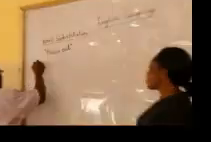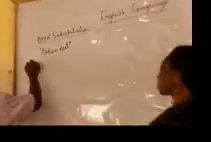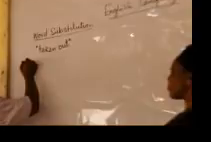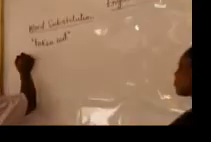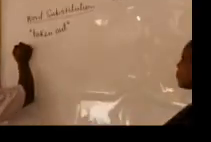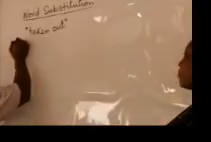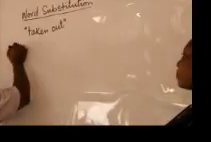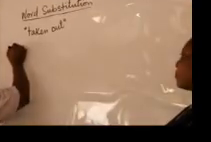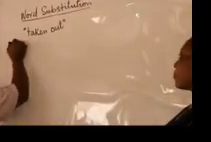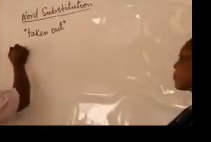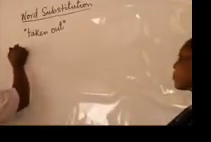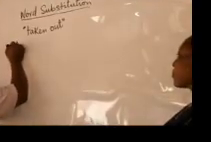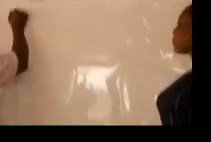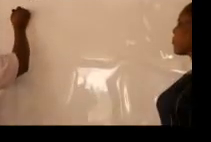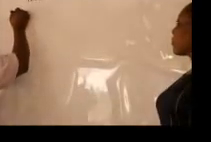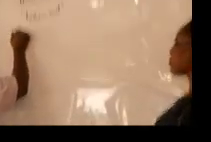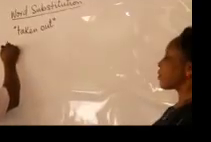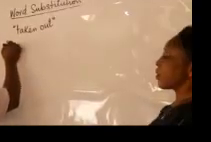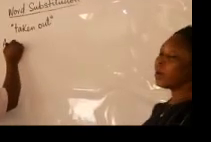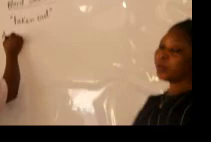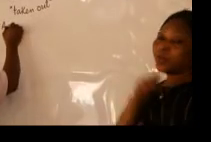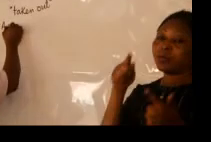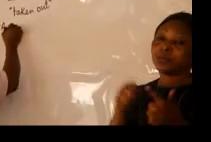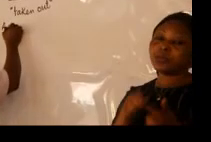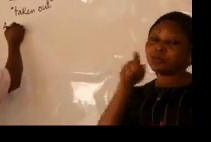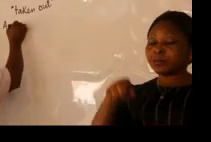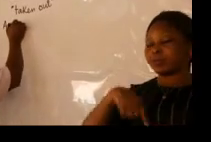When you say as early